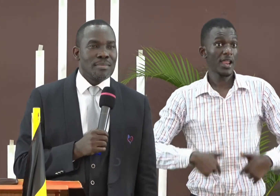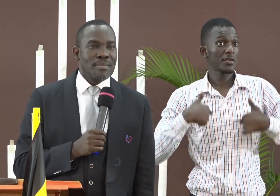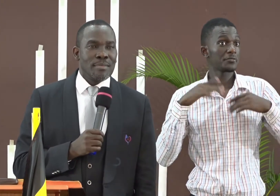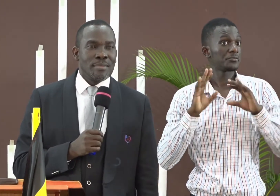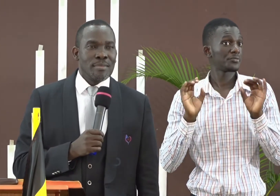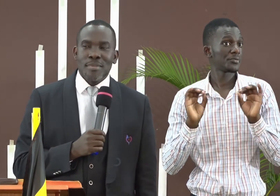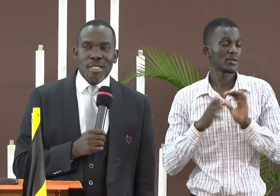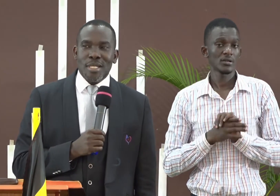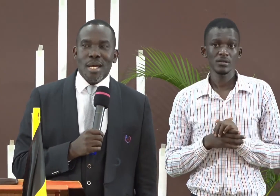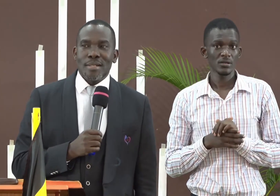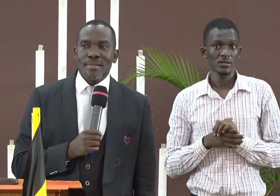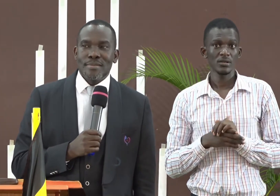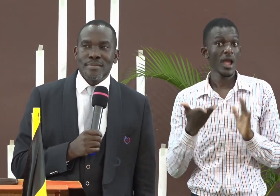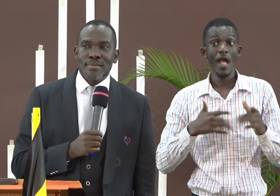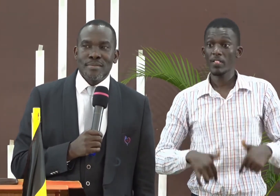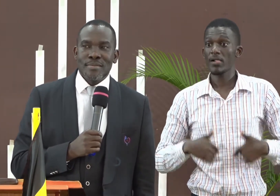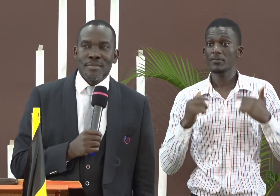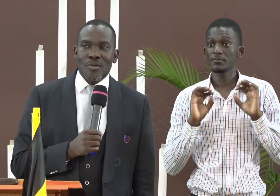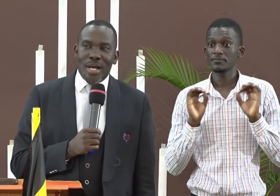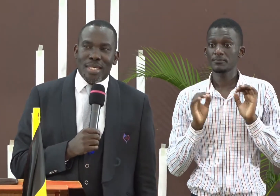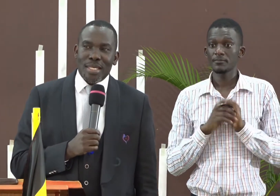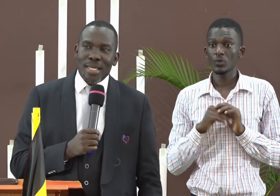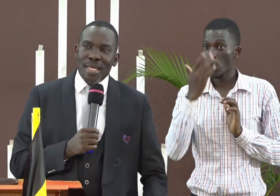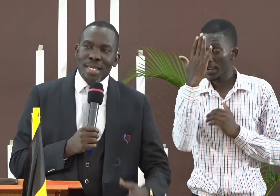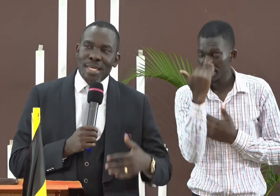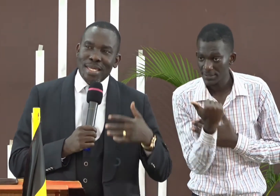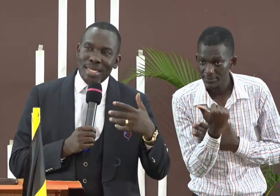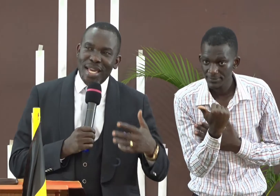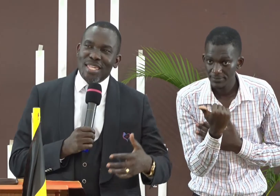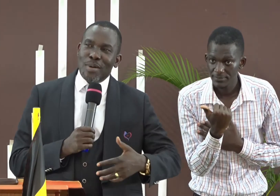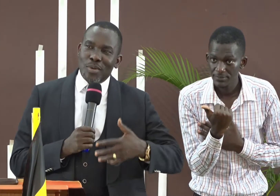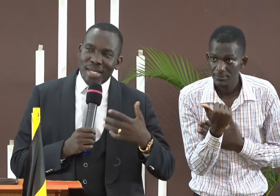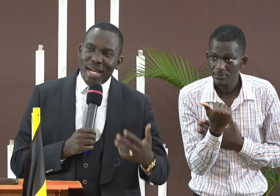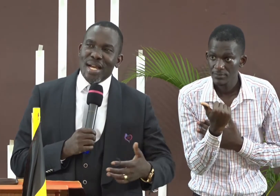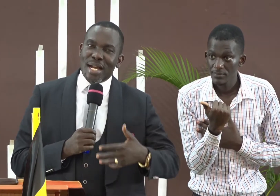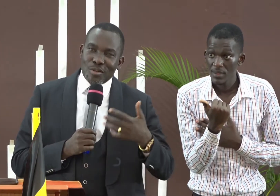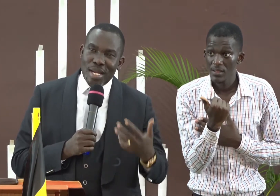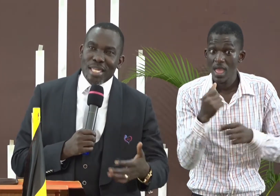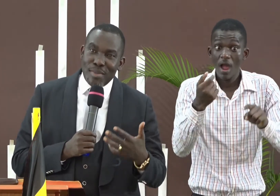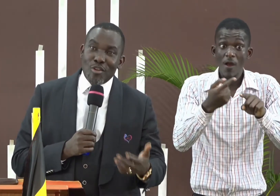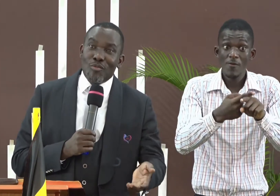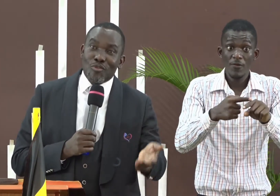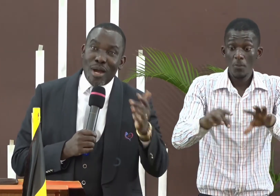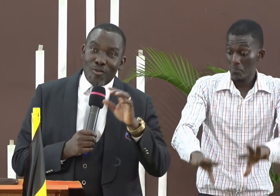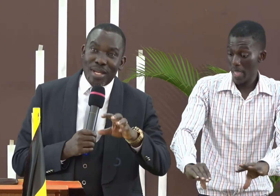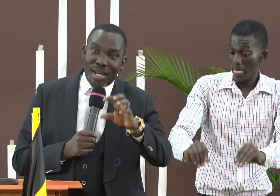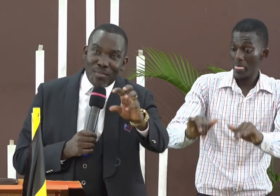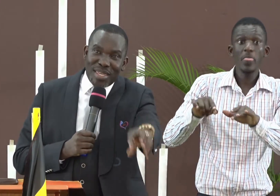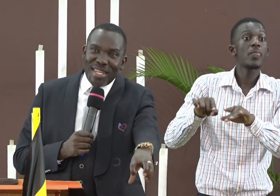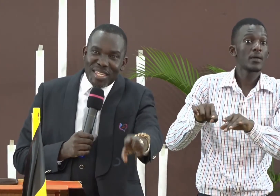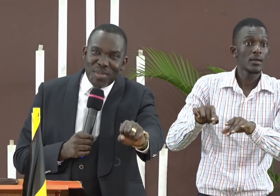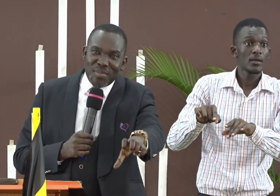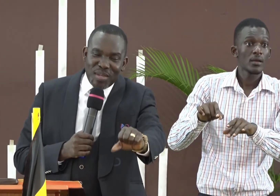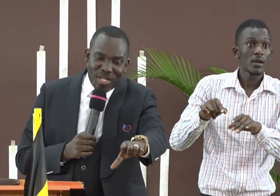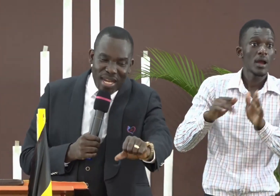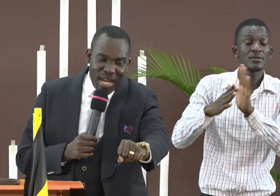Have no life. Tegirina. They have no life. Lwaki? Why? Jajiba mutaka nga Katonda akimanya omuntu agudereka